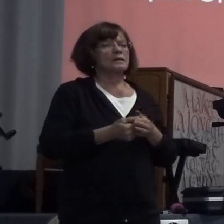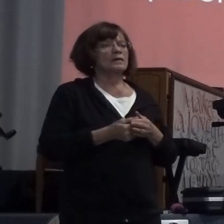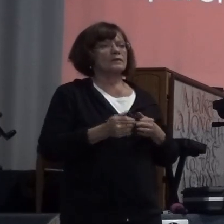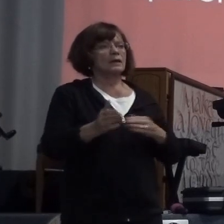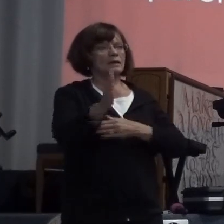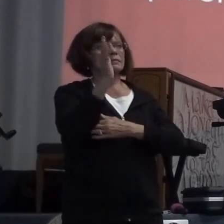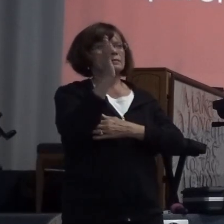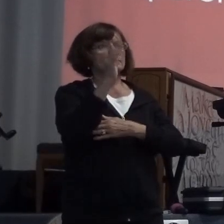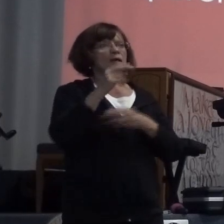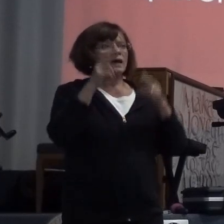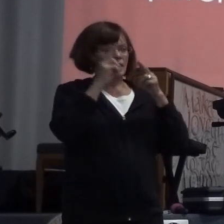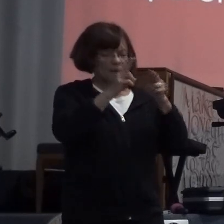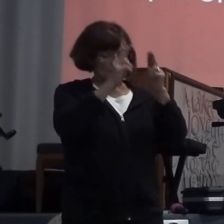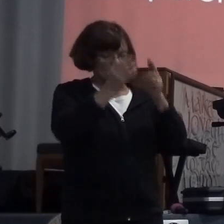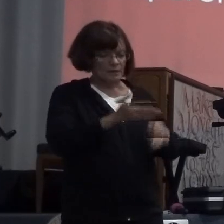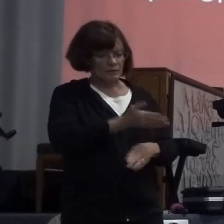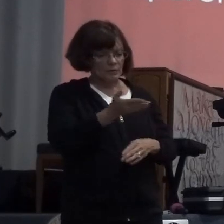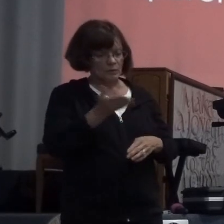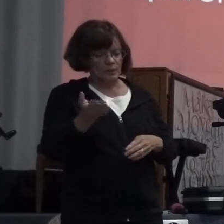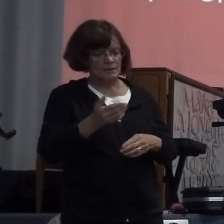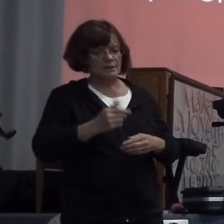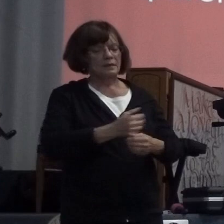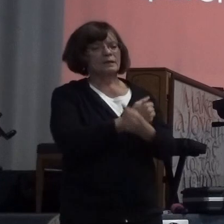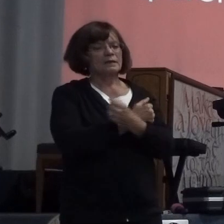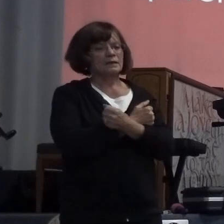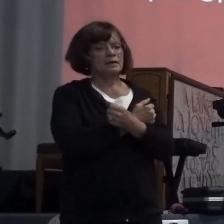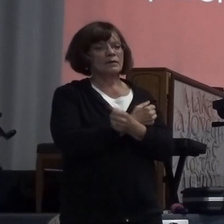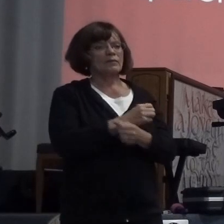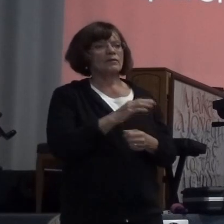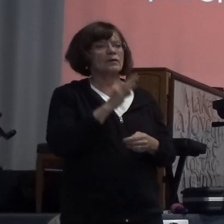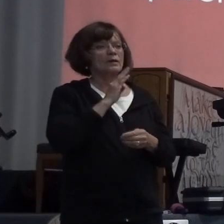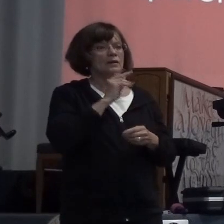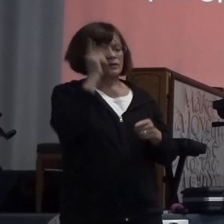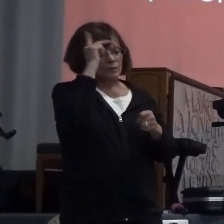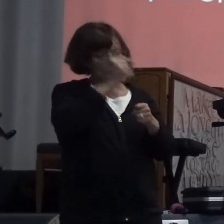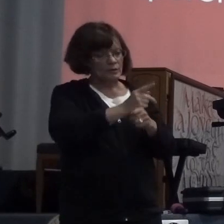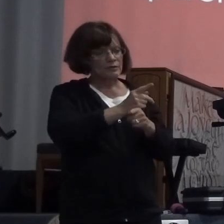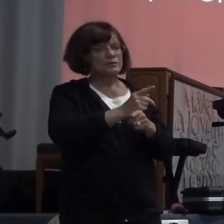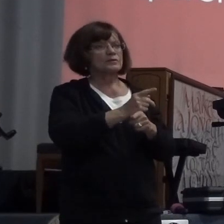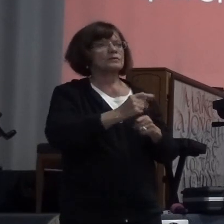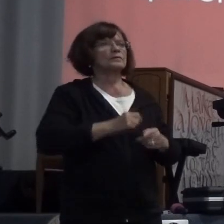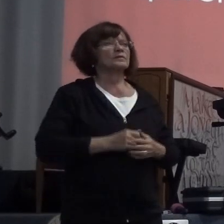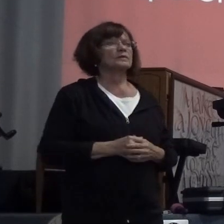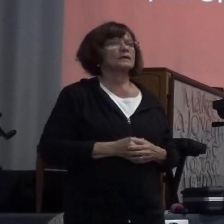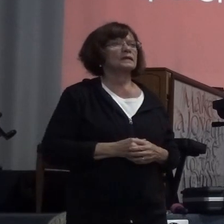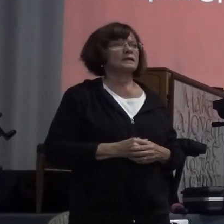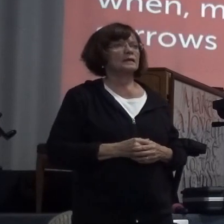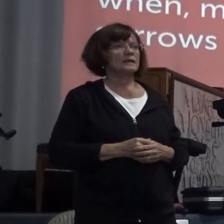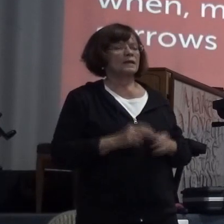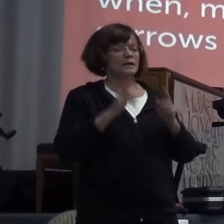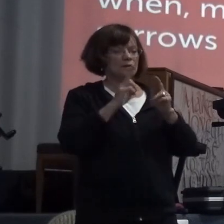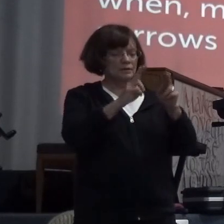Honor everyone, love the brotherhood, fear God, and honor the emperor.